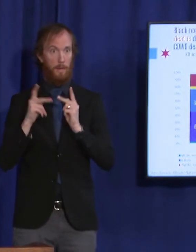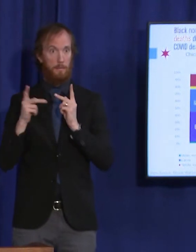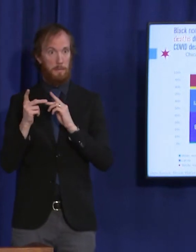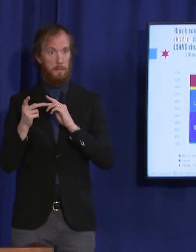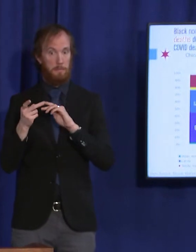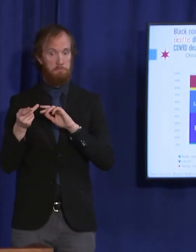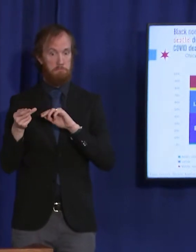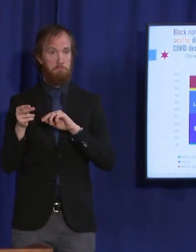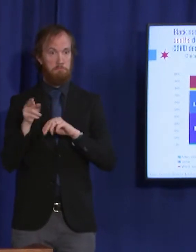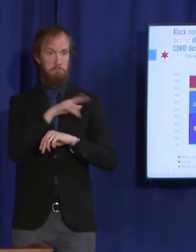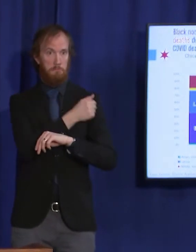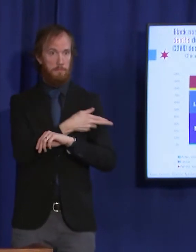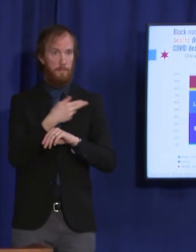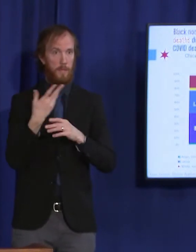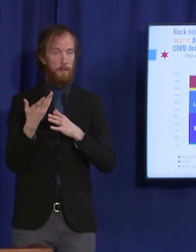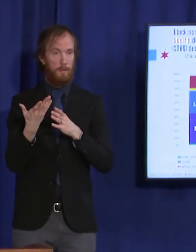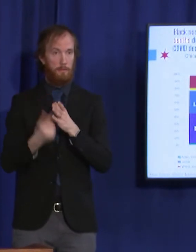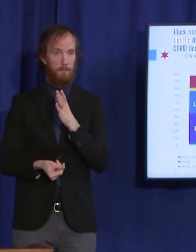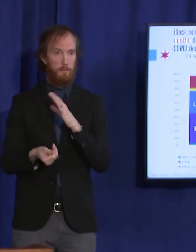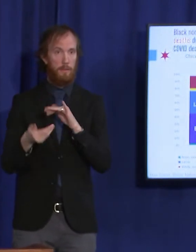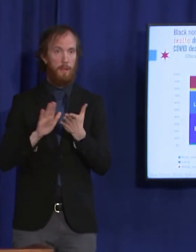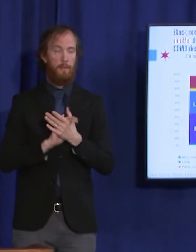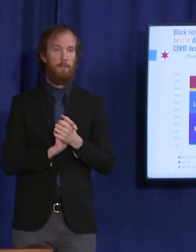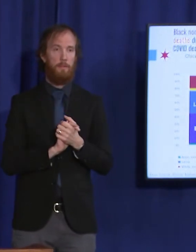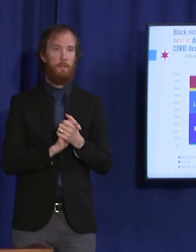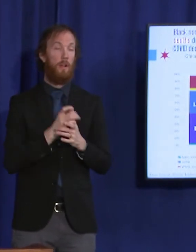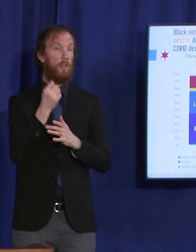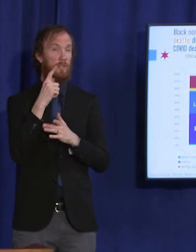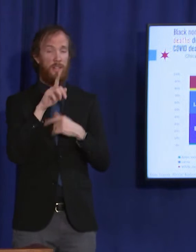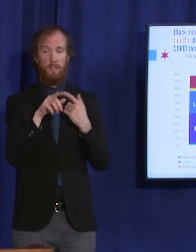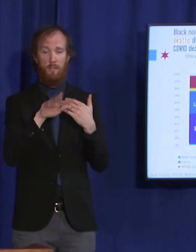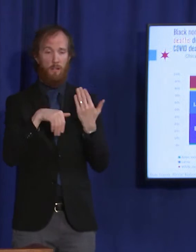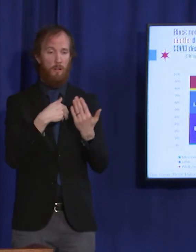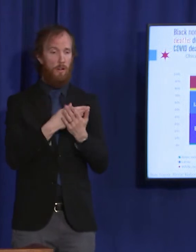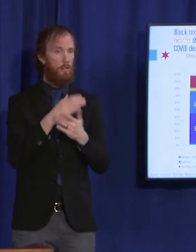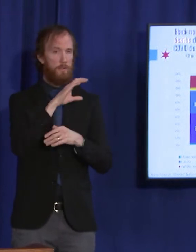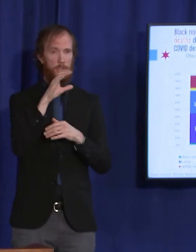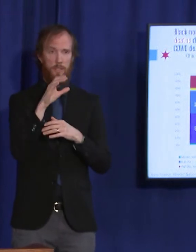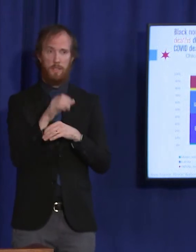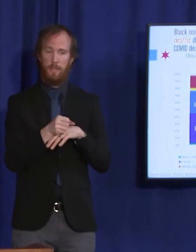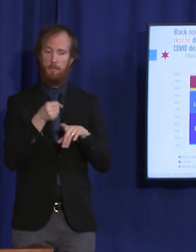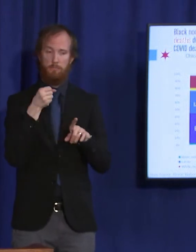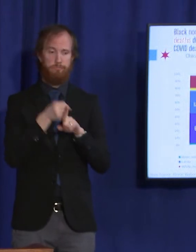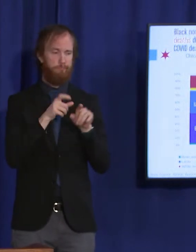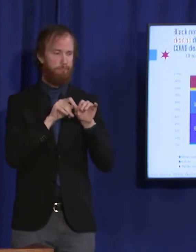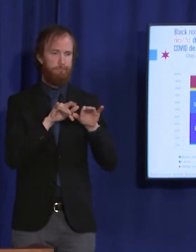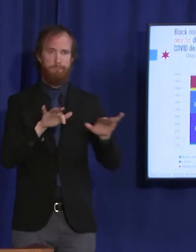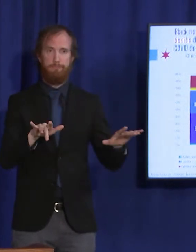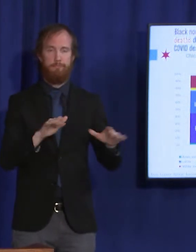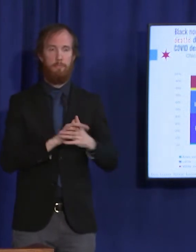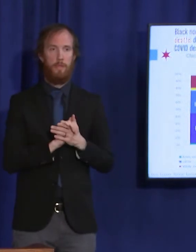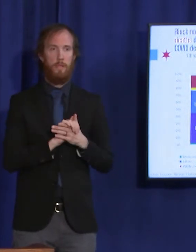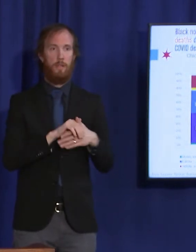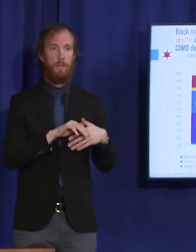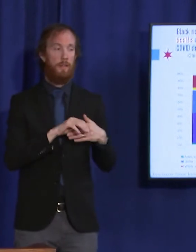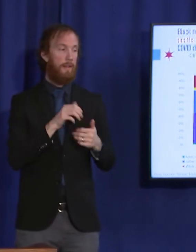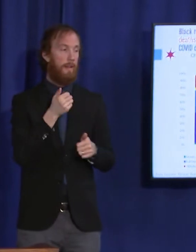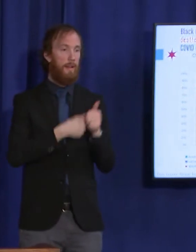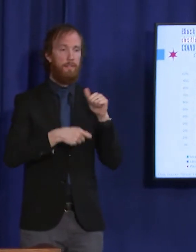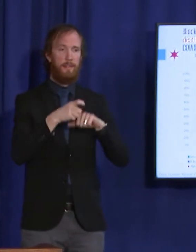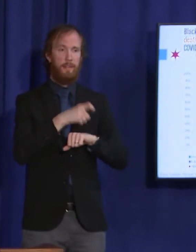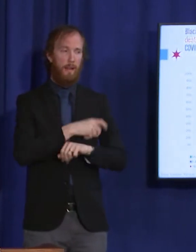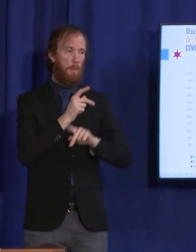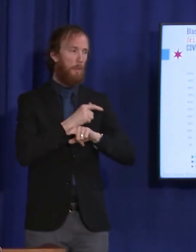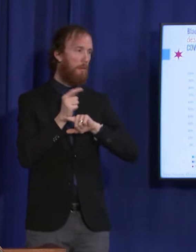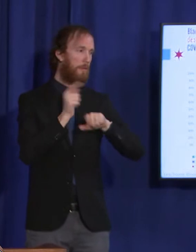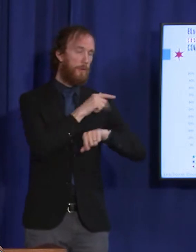hard whenever we have a surge. All of these hospitalizations and deaths make me worry